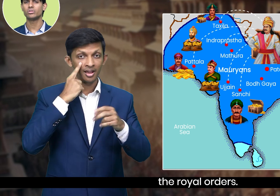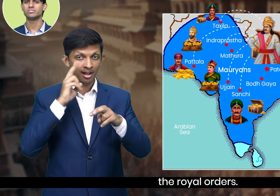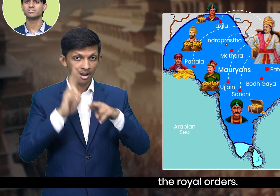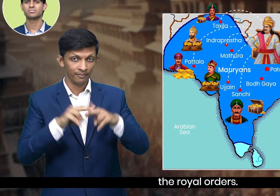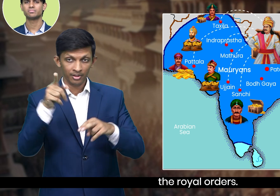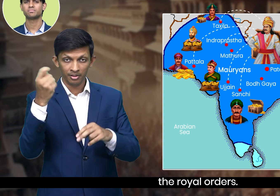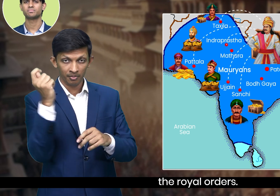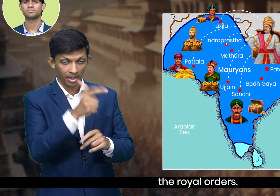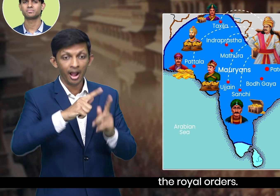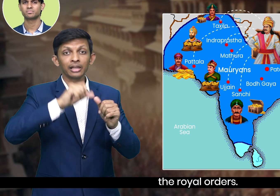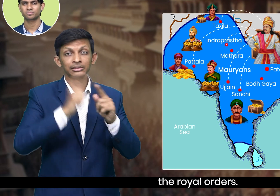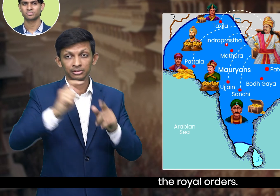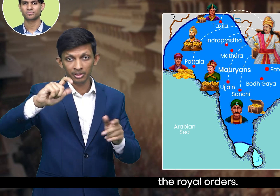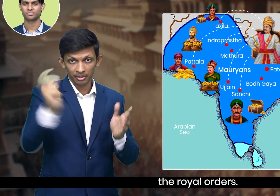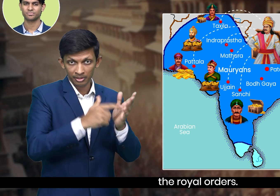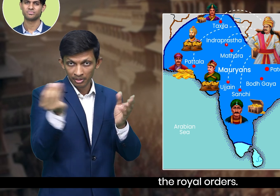royal orders.